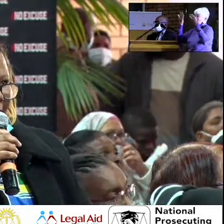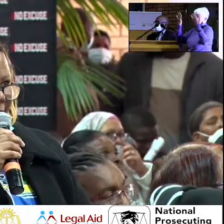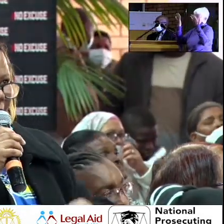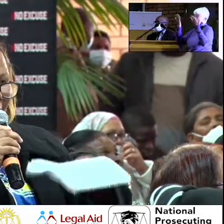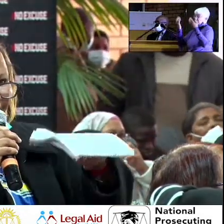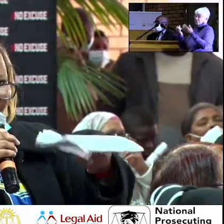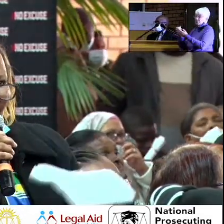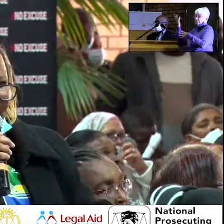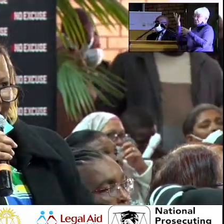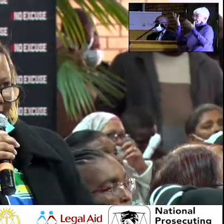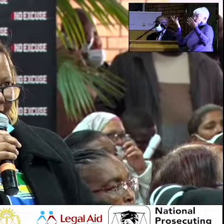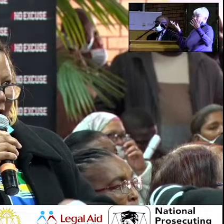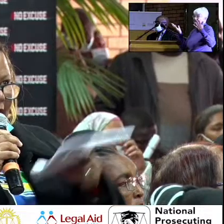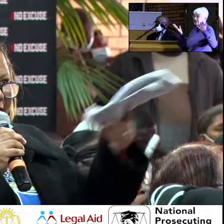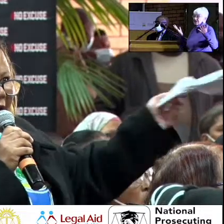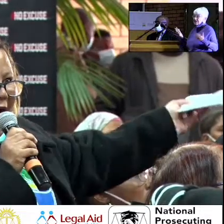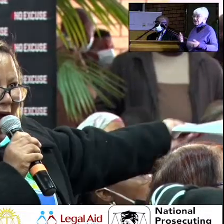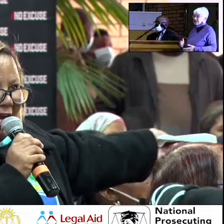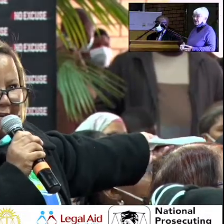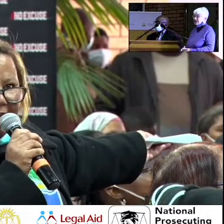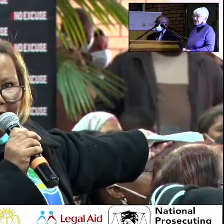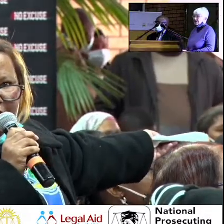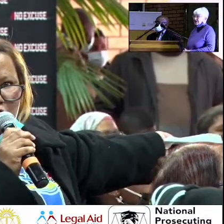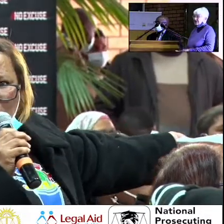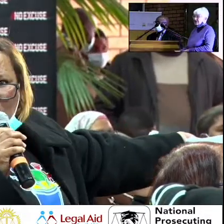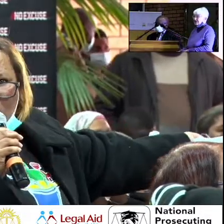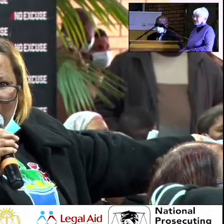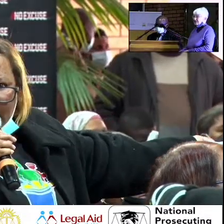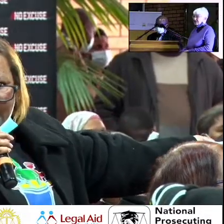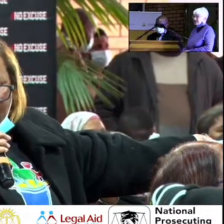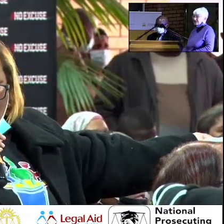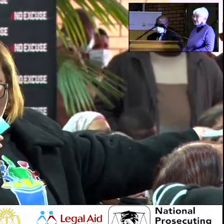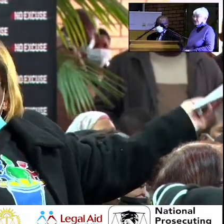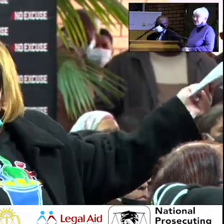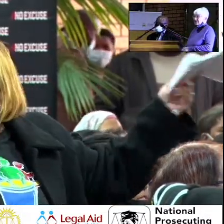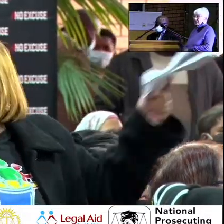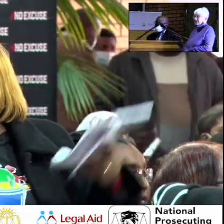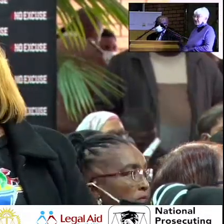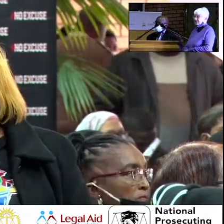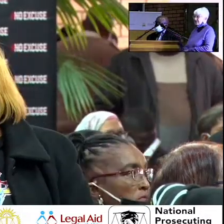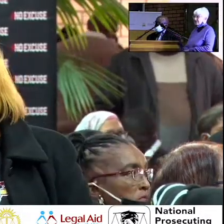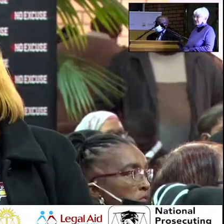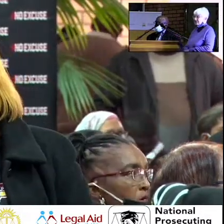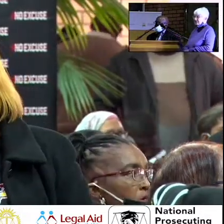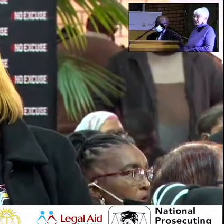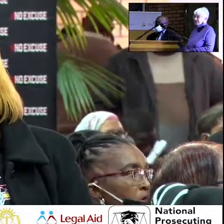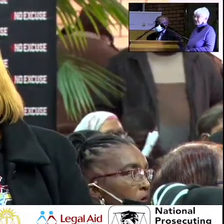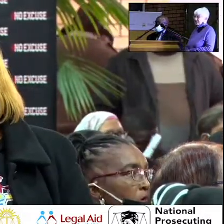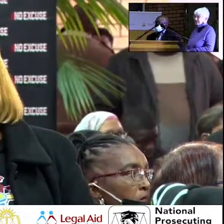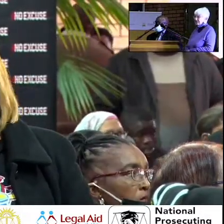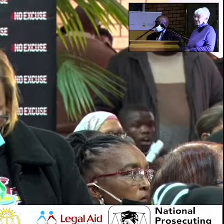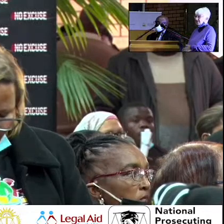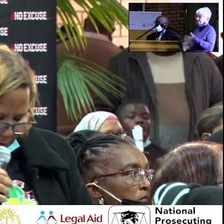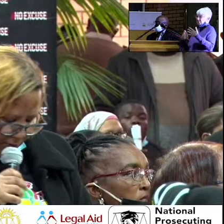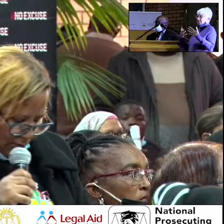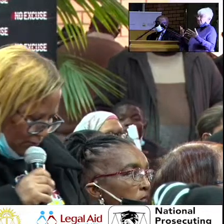and bring promises and then hide again into your closets? What are you going to do?